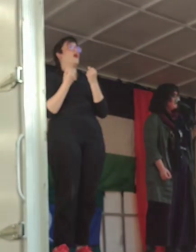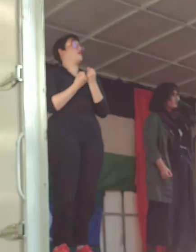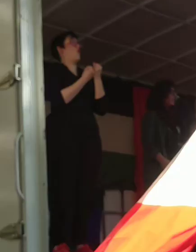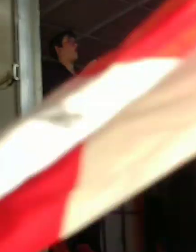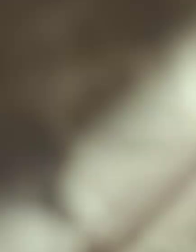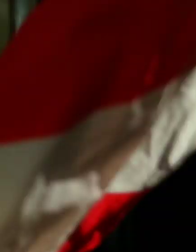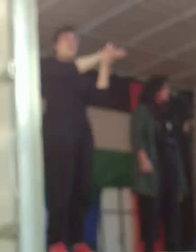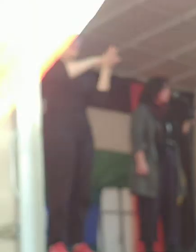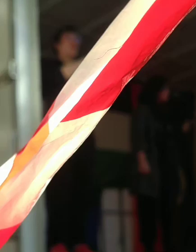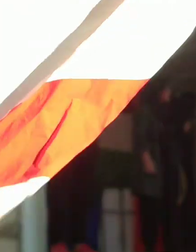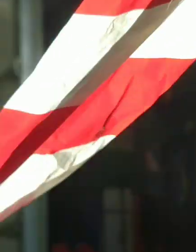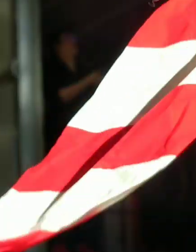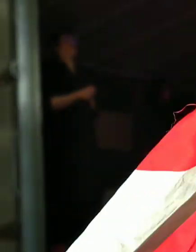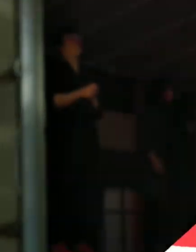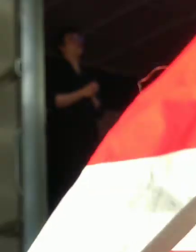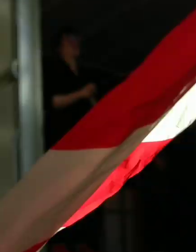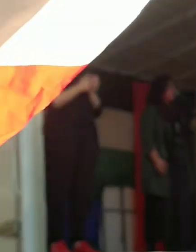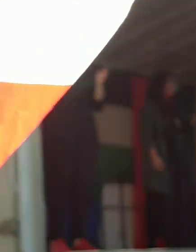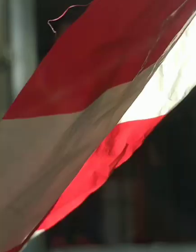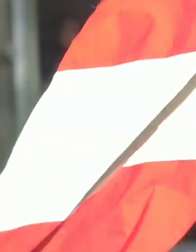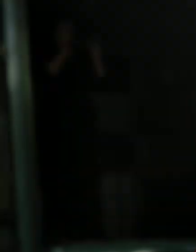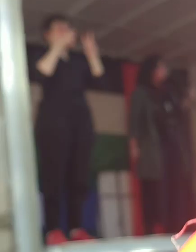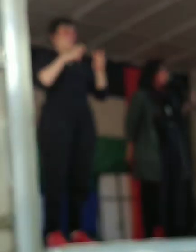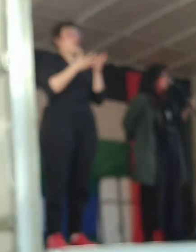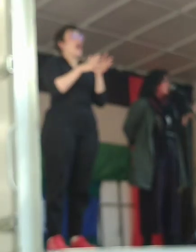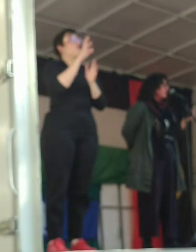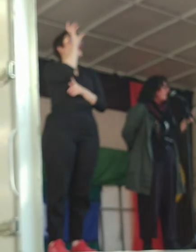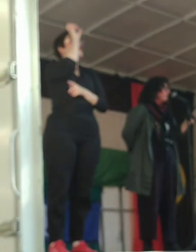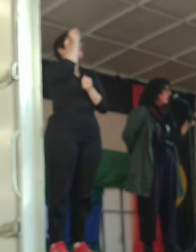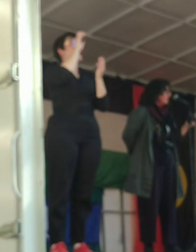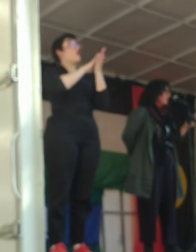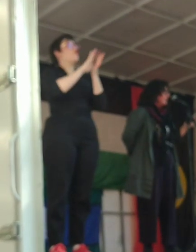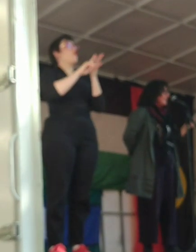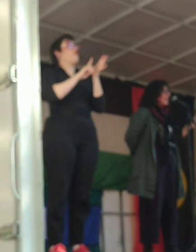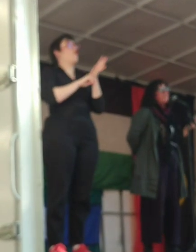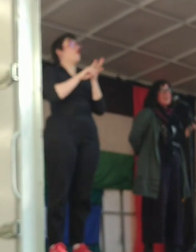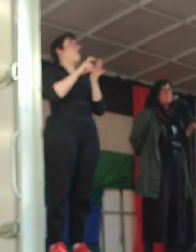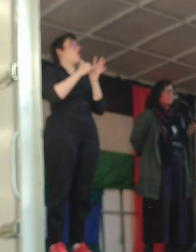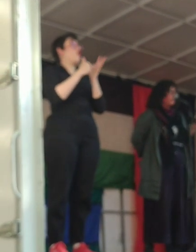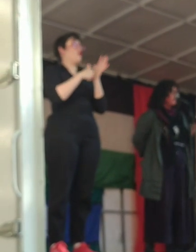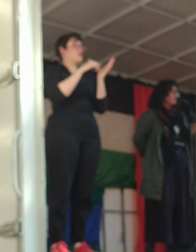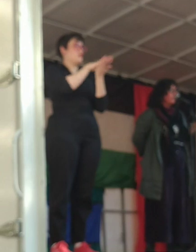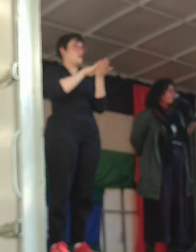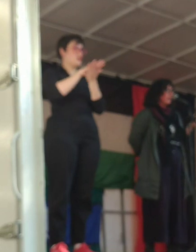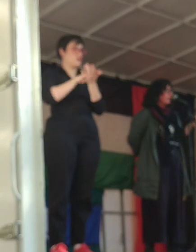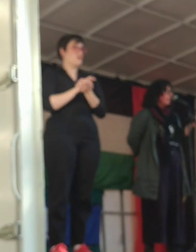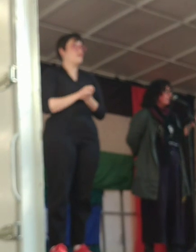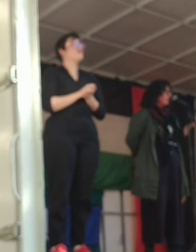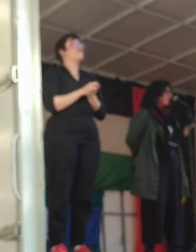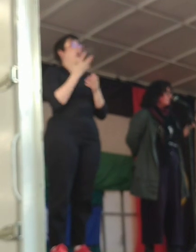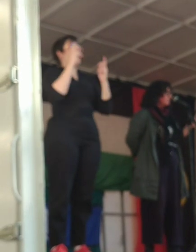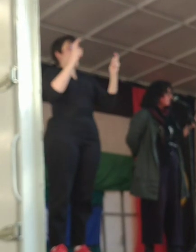another. In my work, I also researched how we remember the Holocaust, and so I think of last week, how it was the anniversary of the